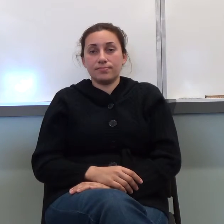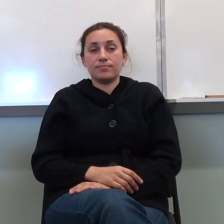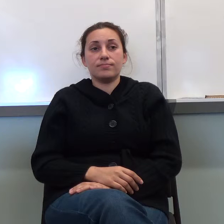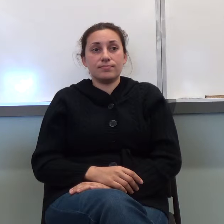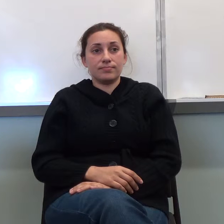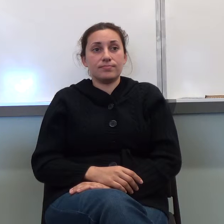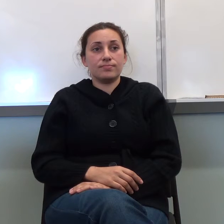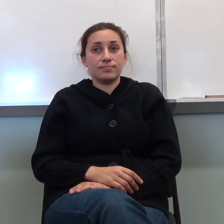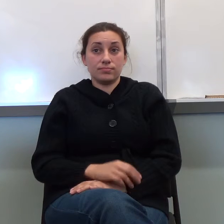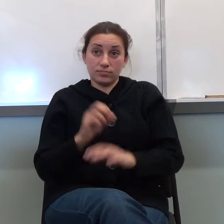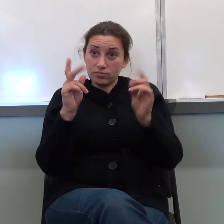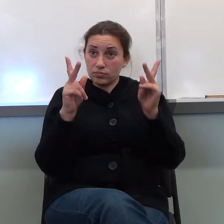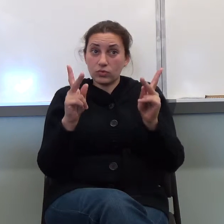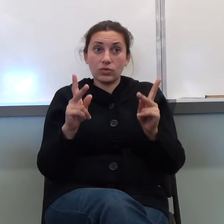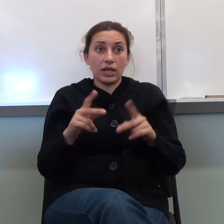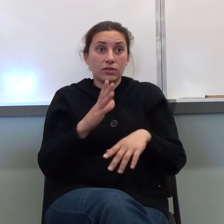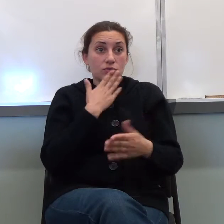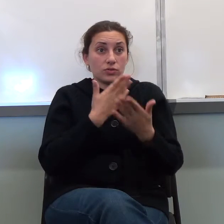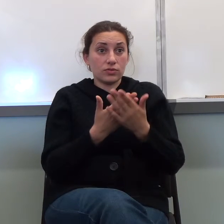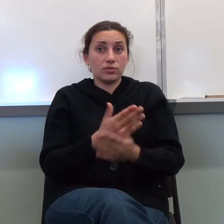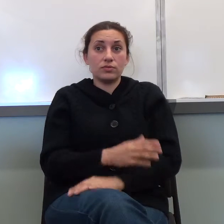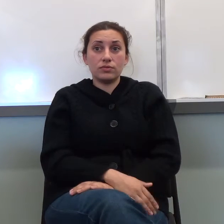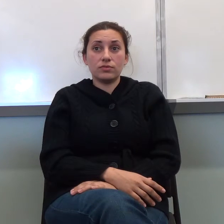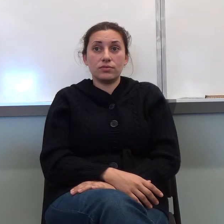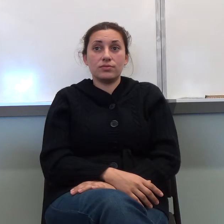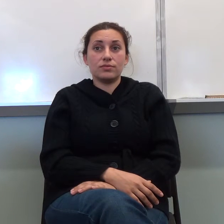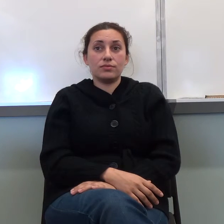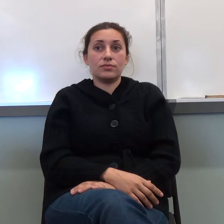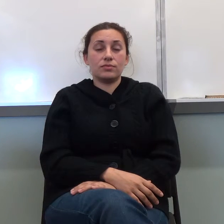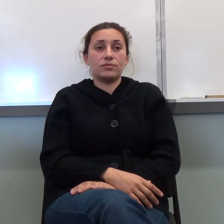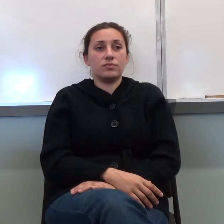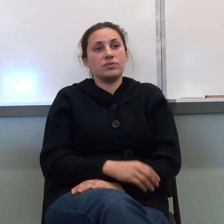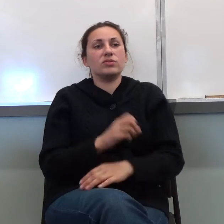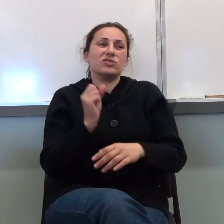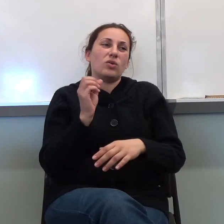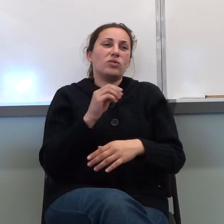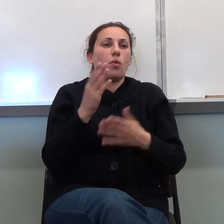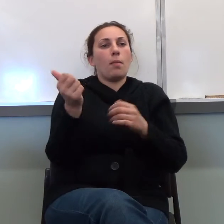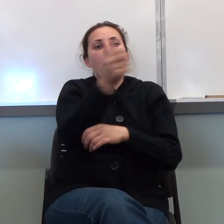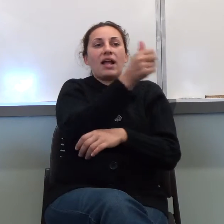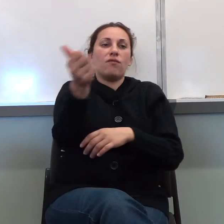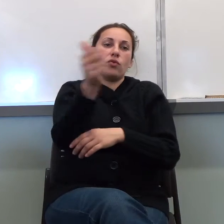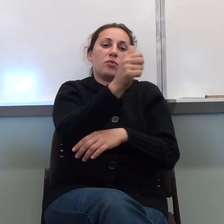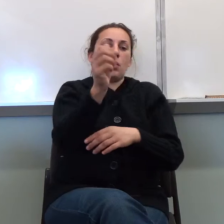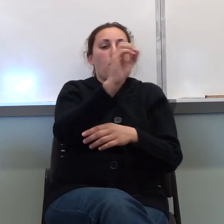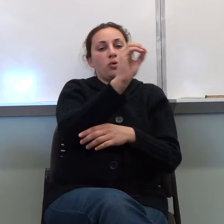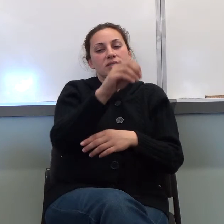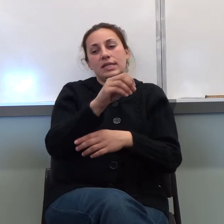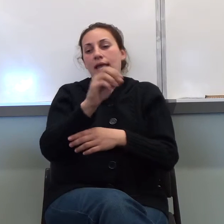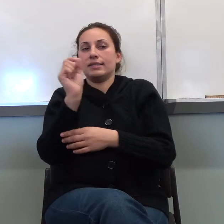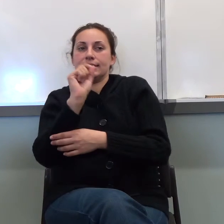Everyone okay with that? So they want you to go back and forth between all of these things. Get used to converting. This is a